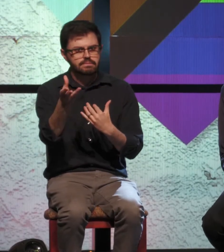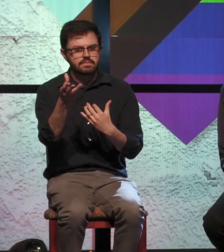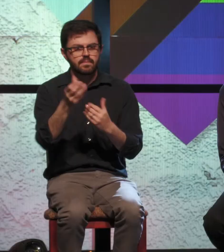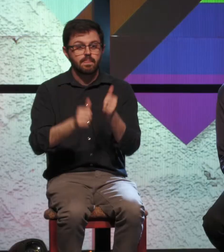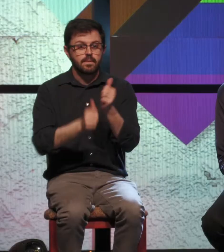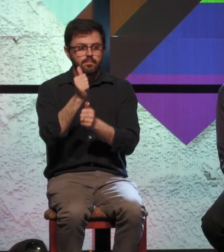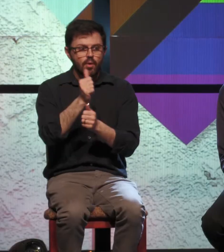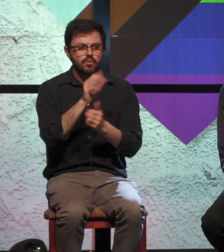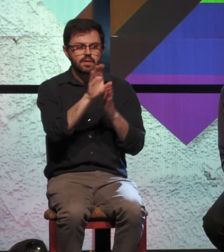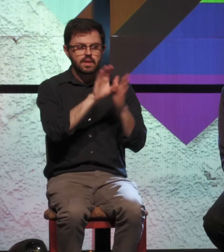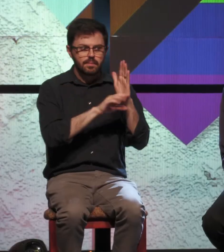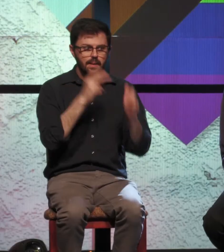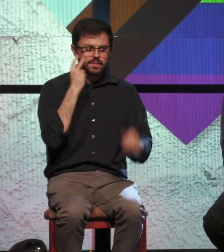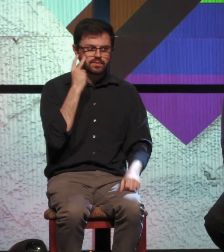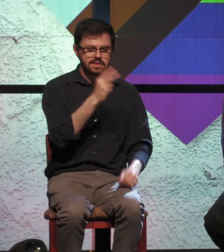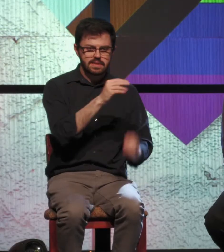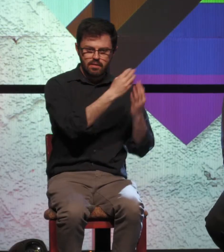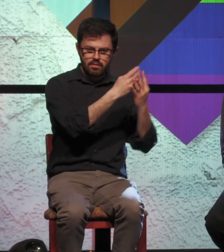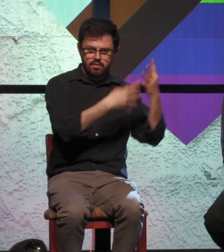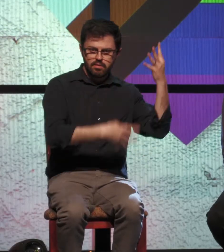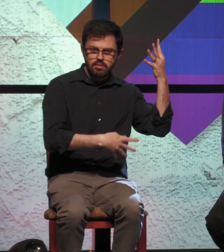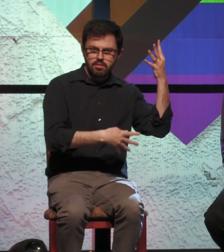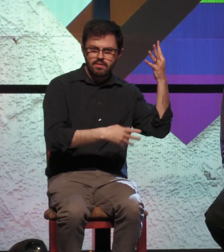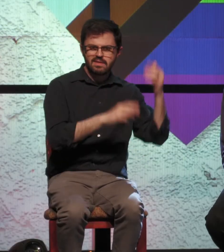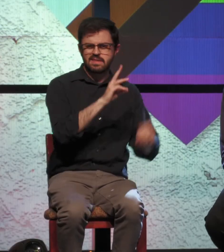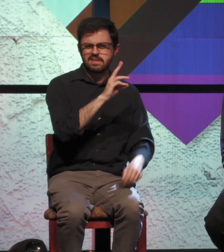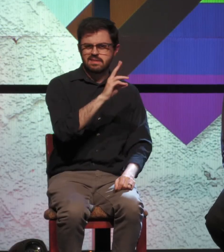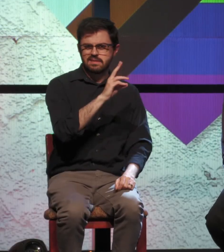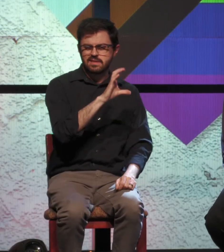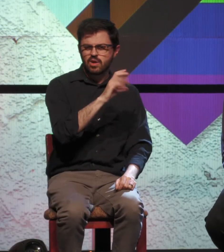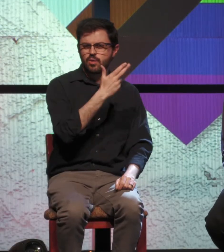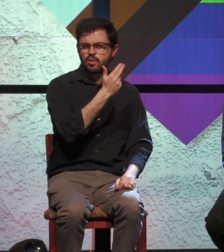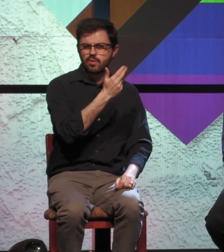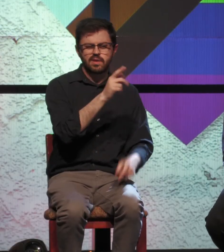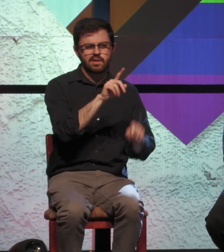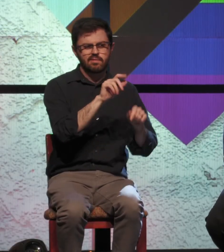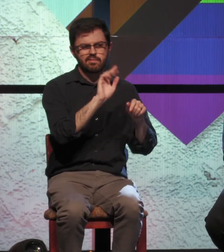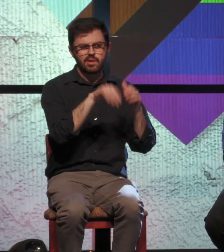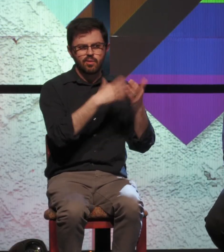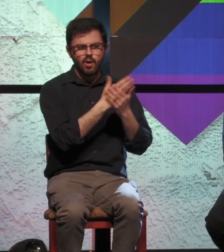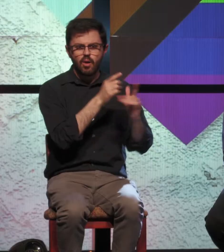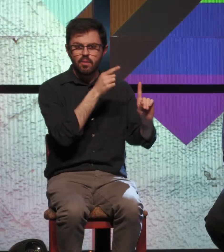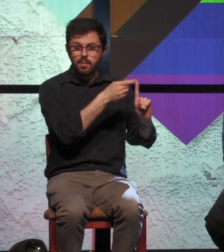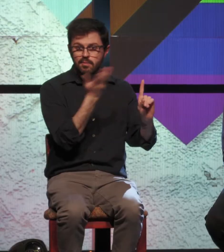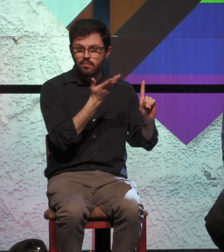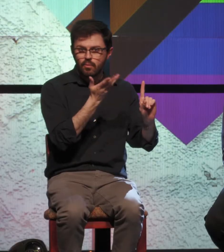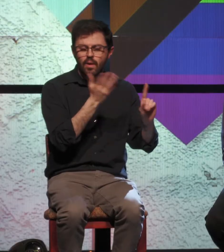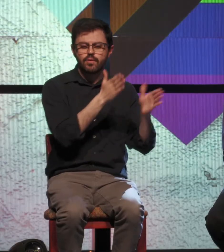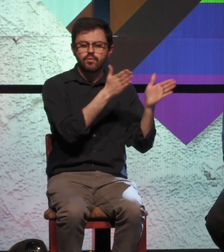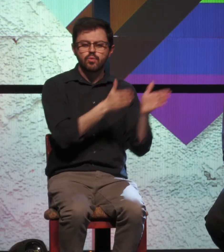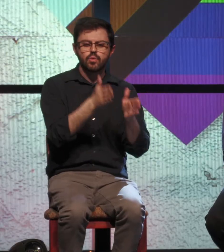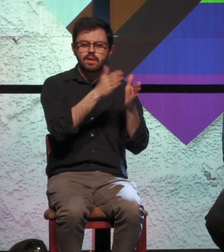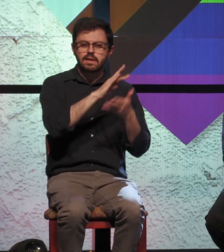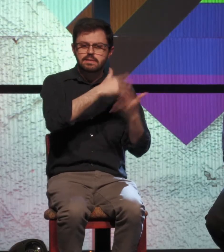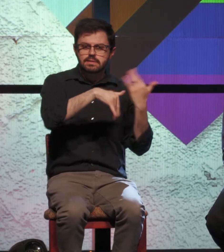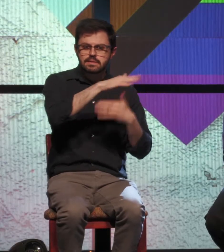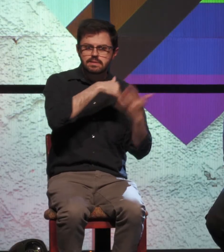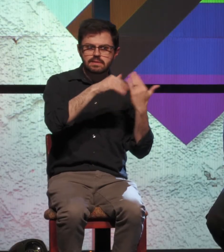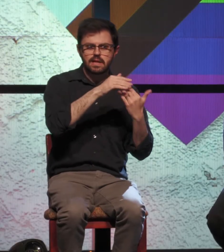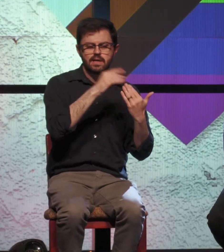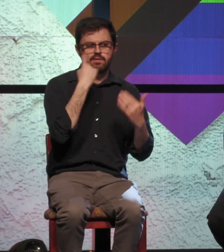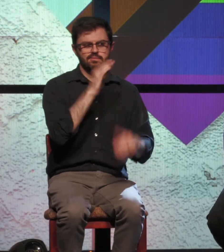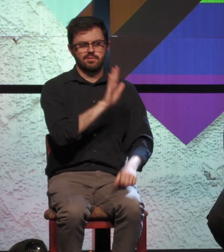find in those 613 was a way about organizing a society in ancient Israelite